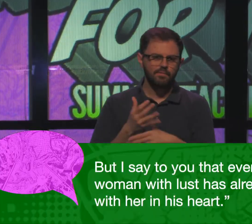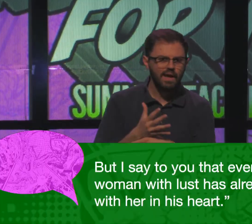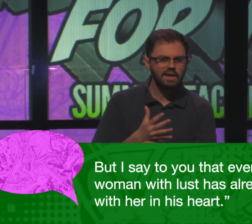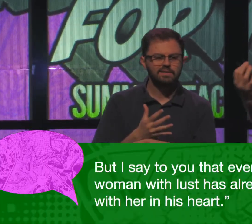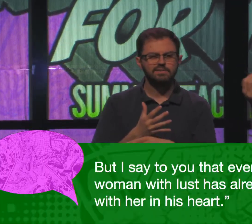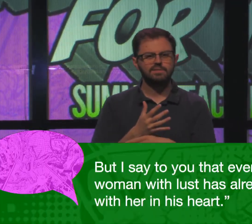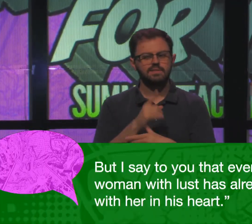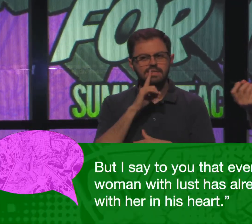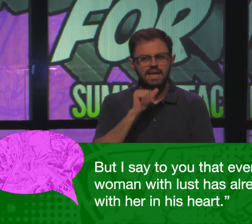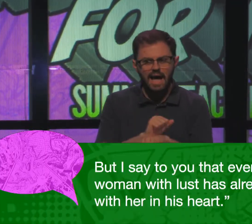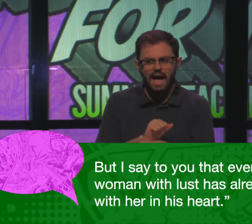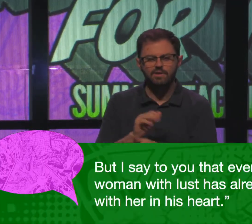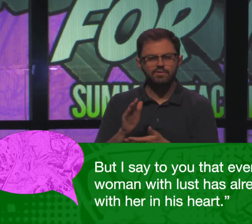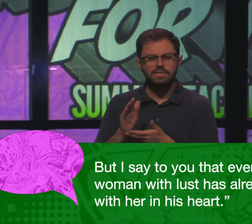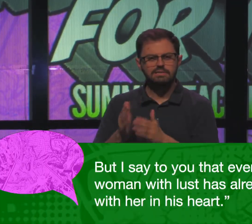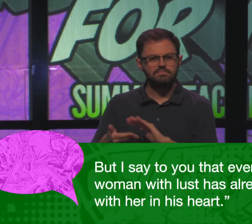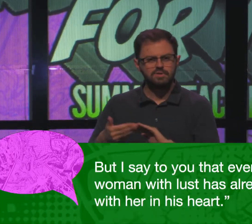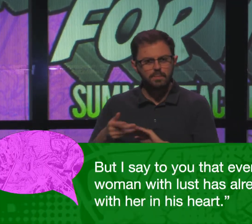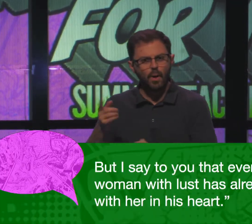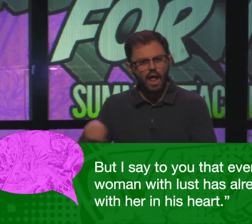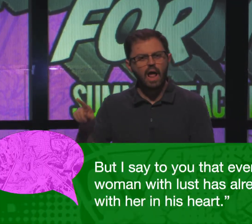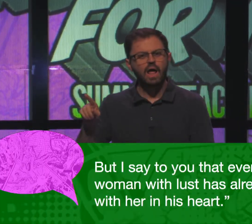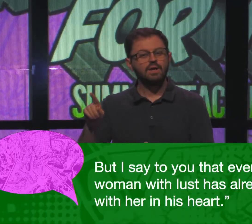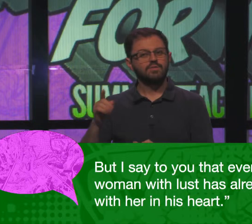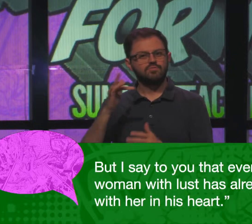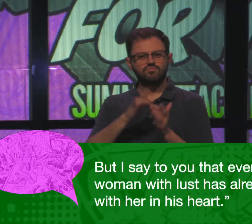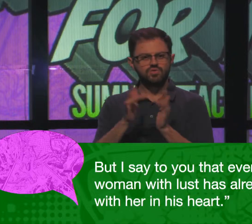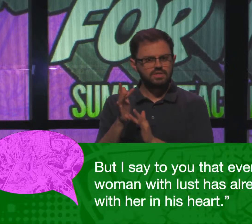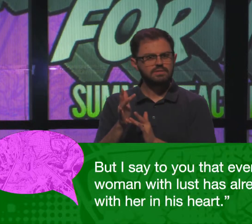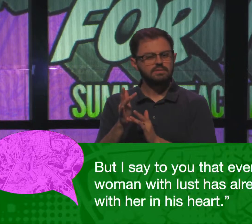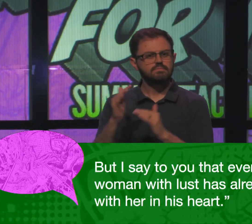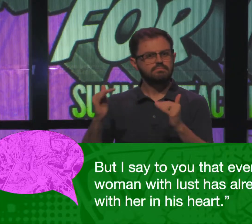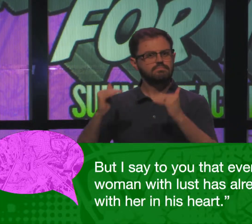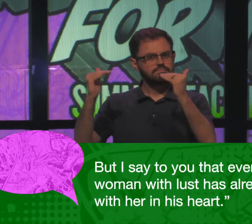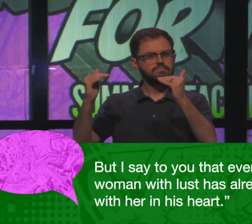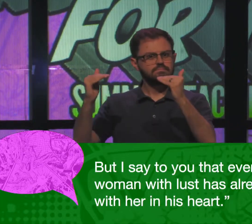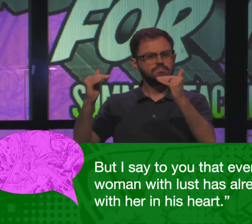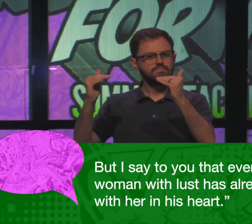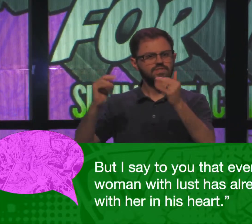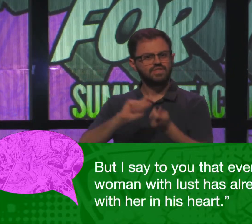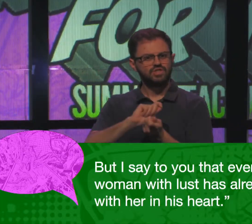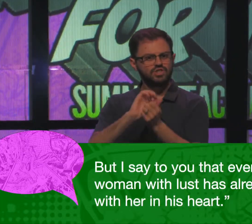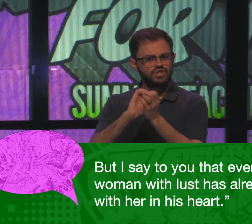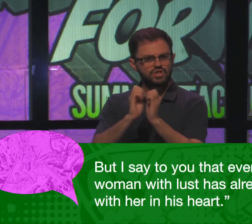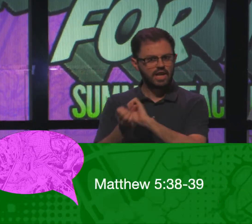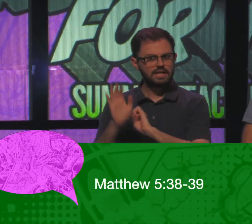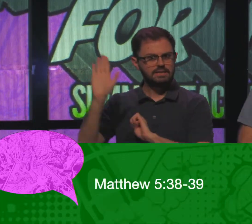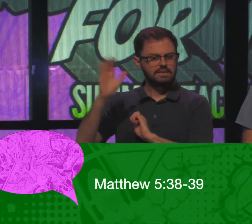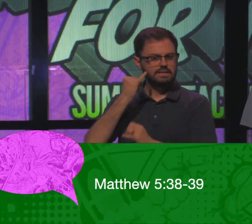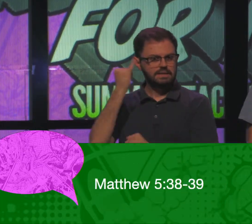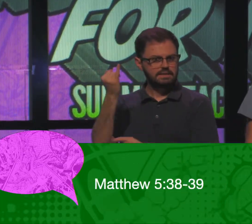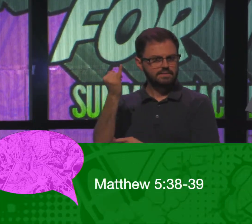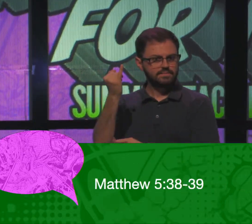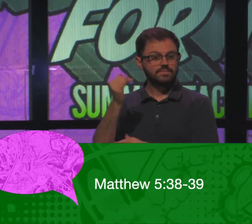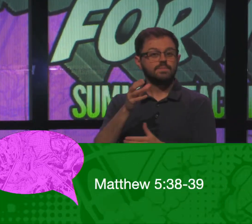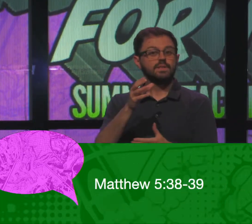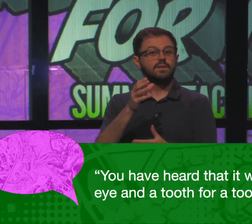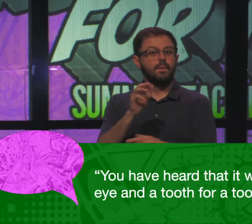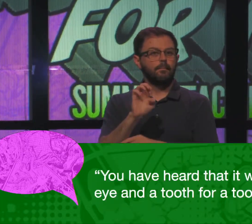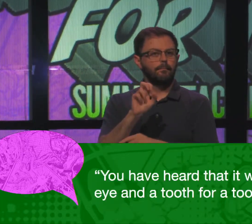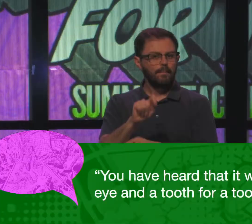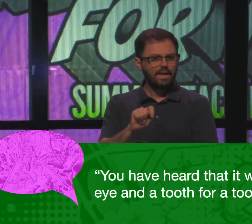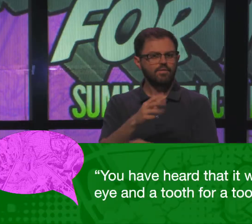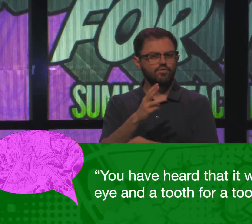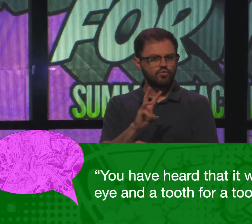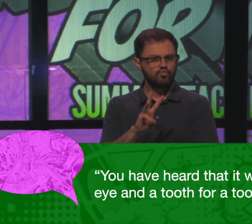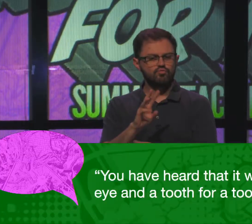does to the way in which we respect people. Jesus is taking it to another level. He's evolving. He's showing that. Matthew chapter 5, you've heard it said, an